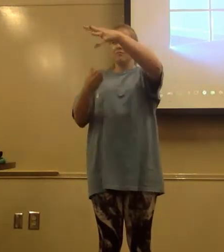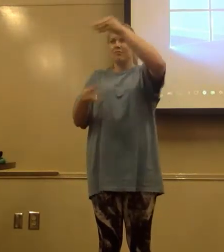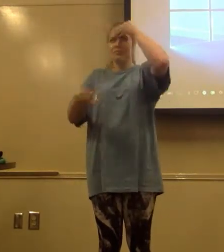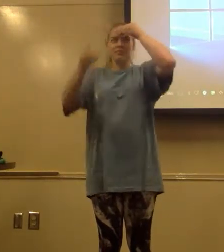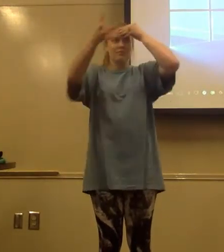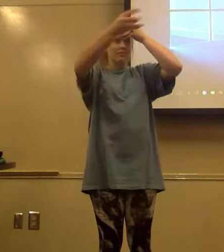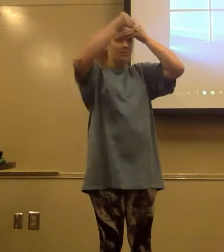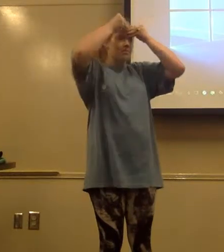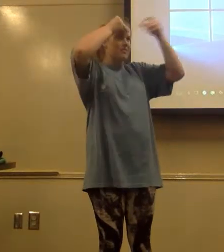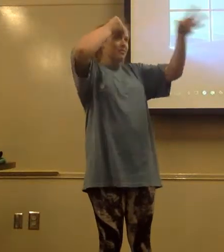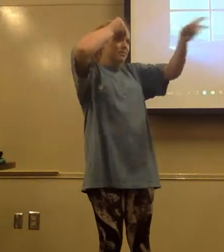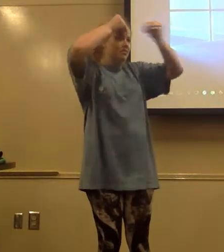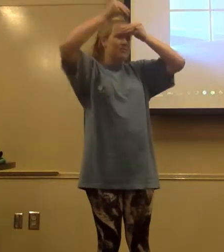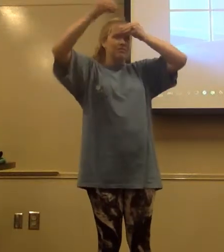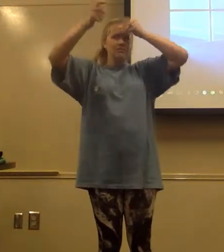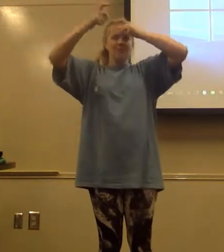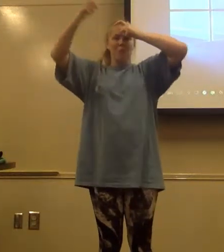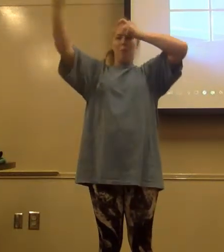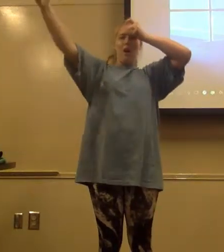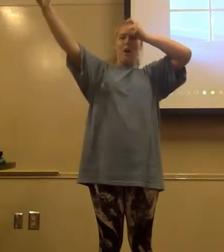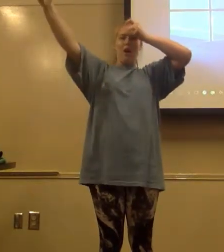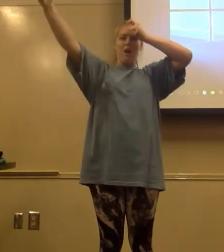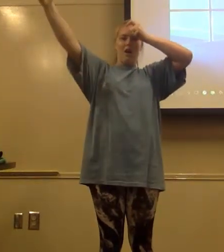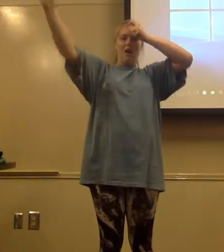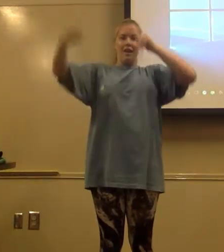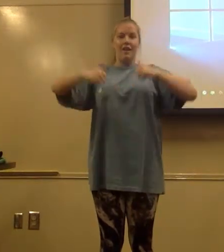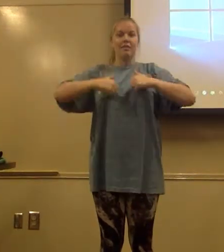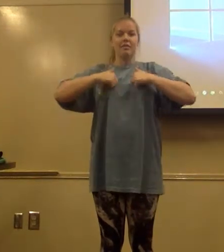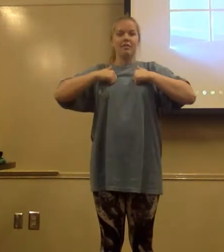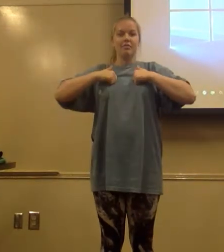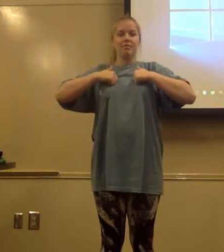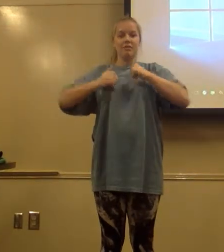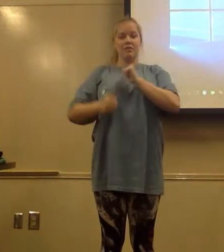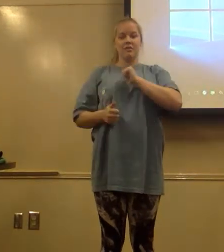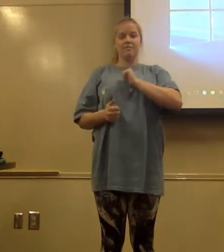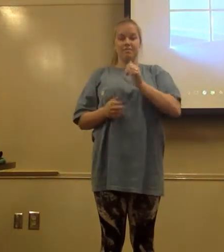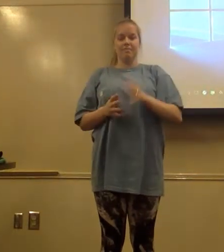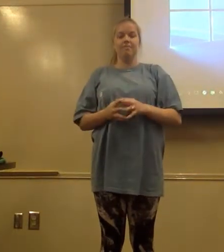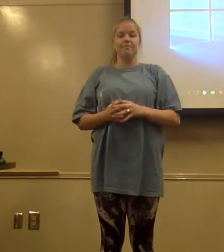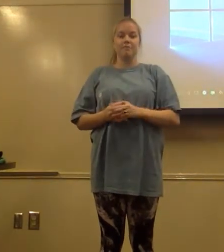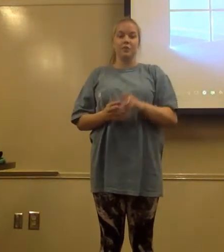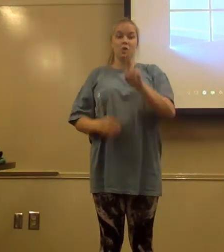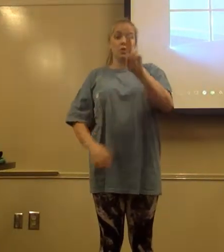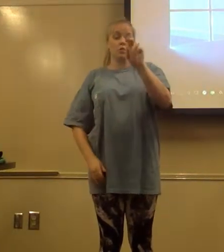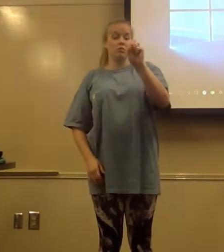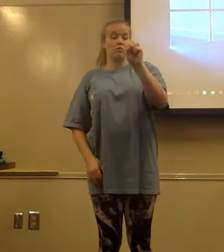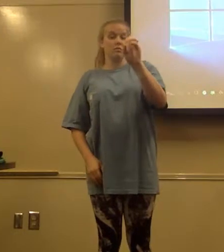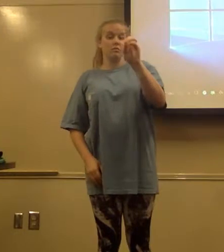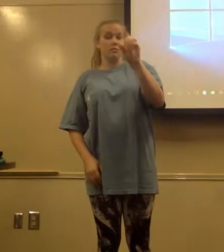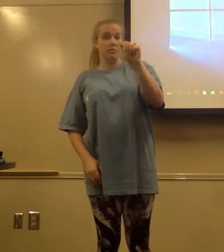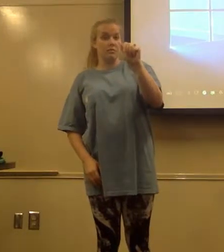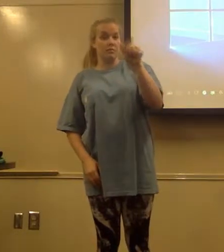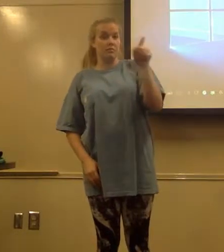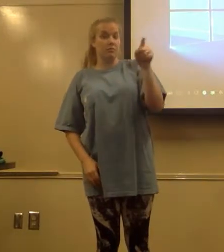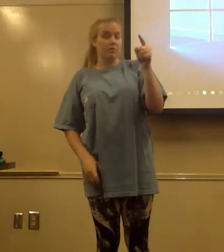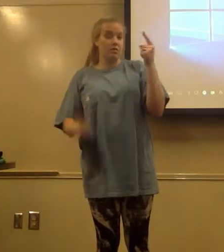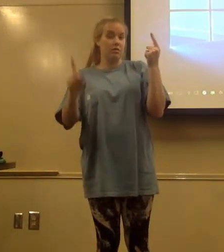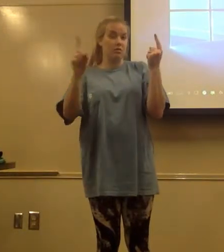science, because it's a matter of life and death. USDA, I read their mission is to expand